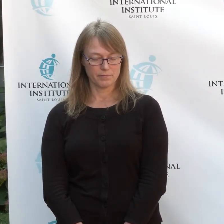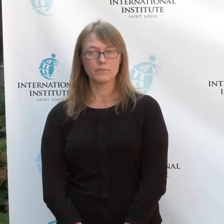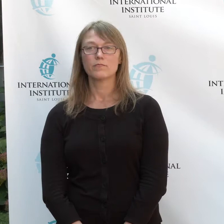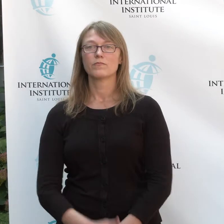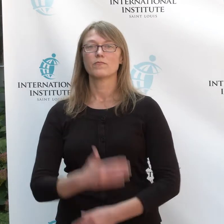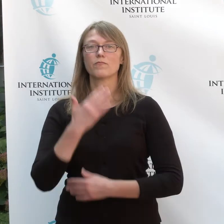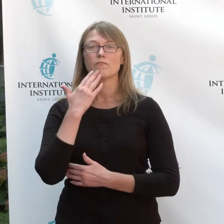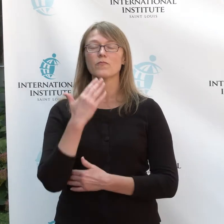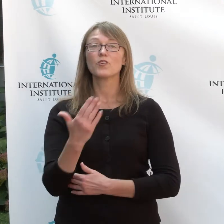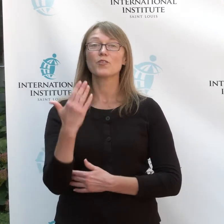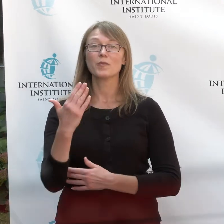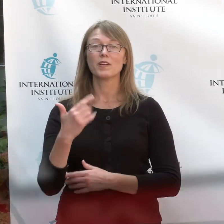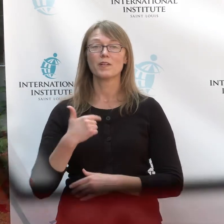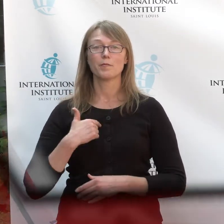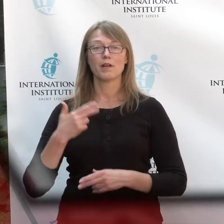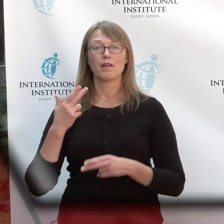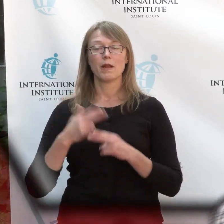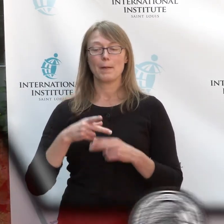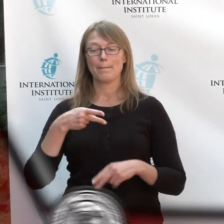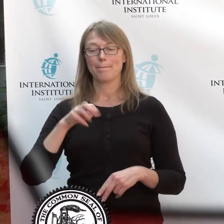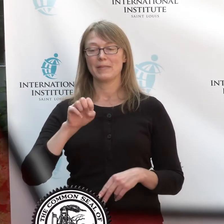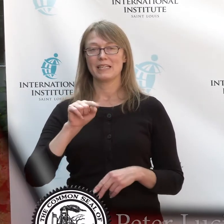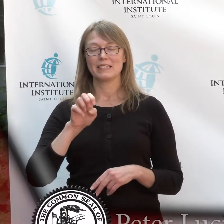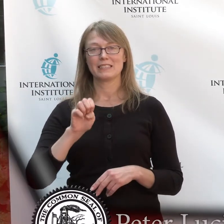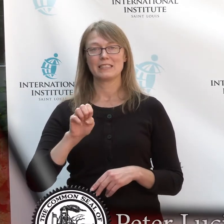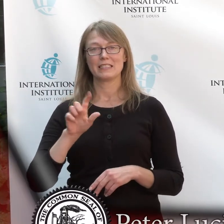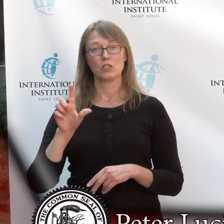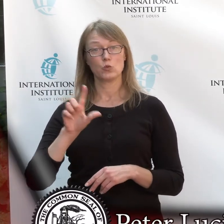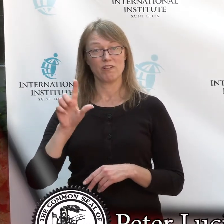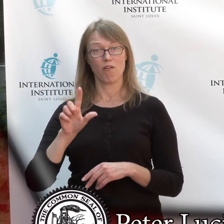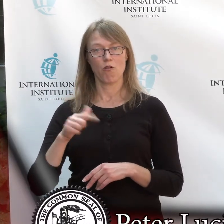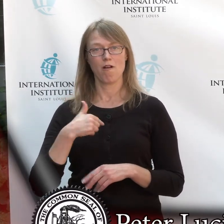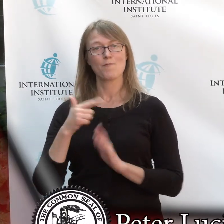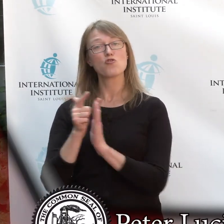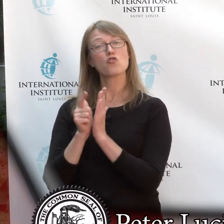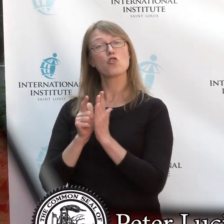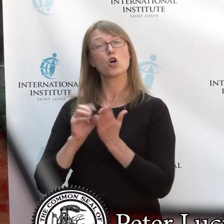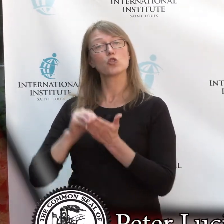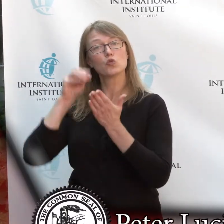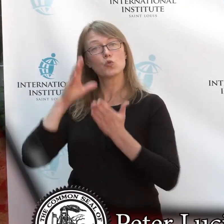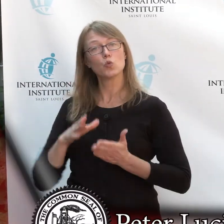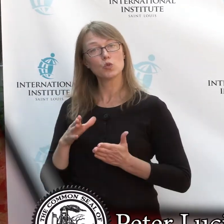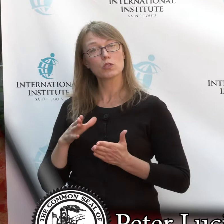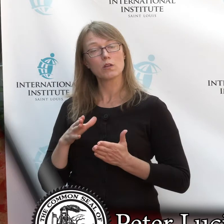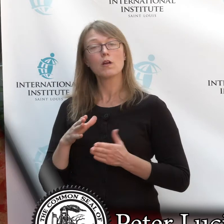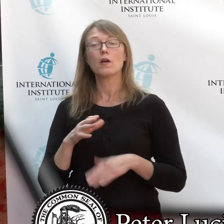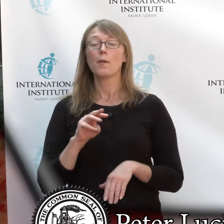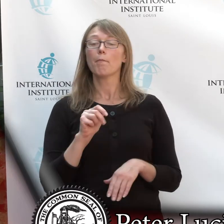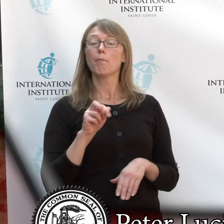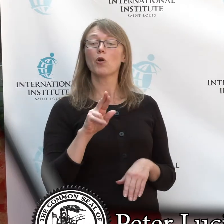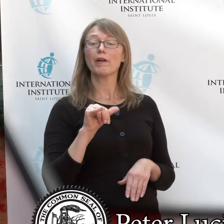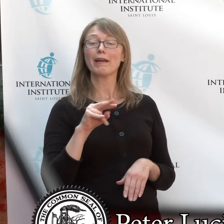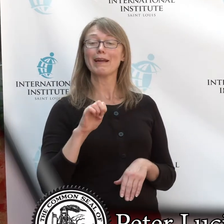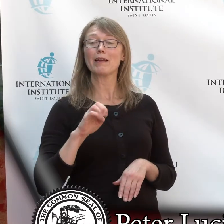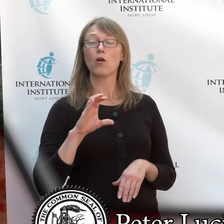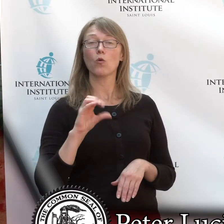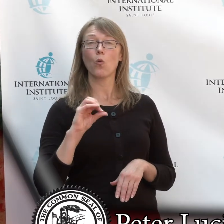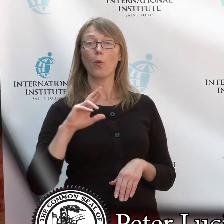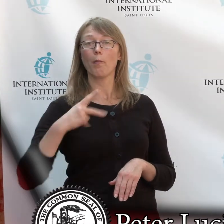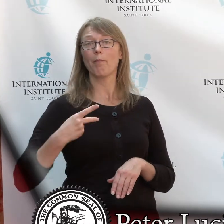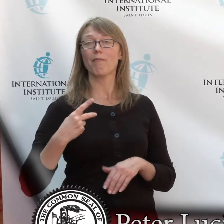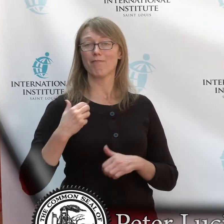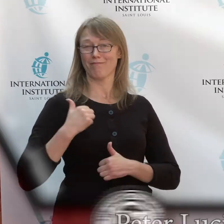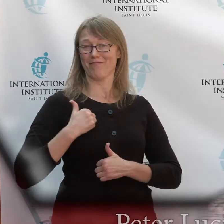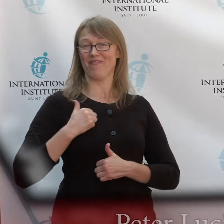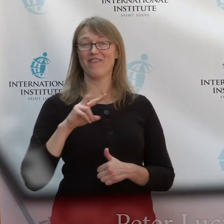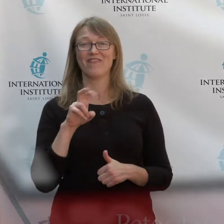Morning. My name is Pete Lucier. I'm a law student at St. Louis University. I'm a Marine Corps veteran who deployed to